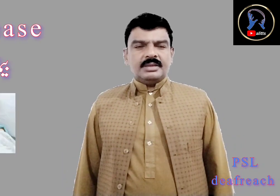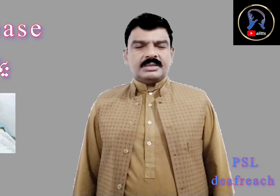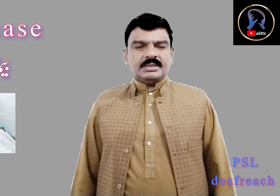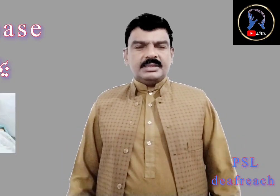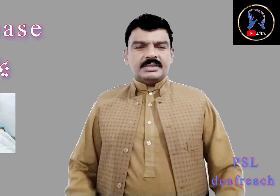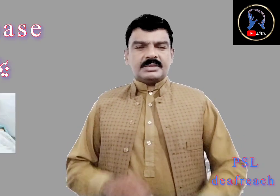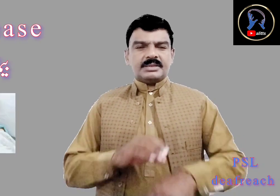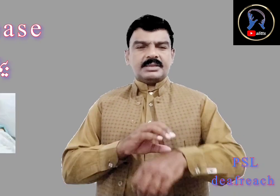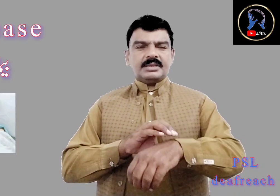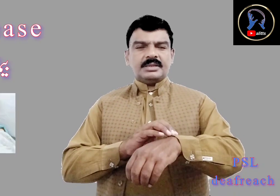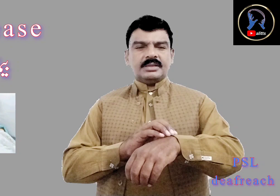disease